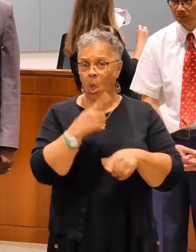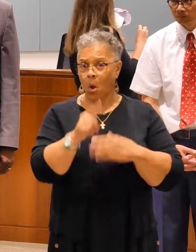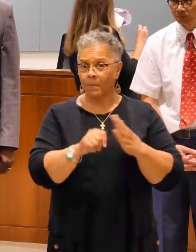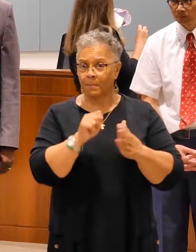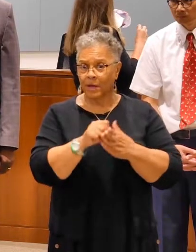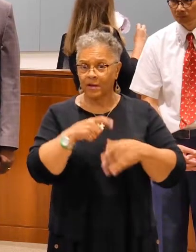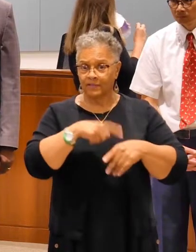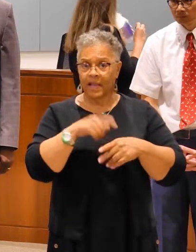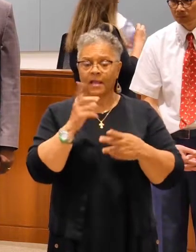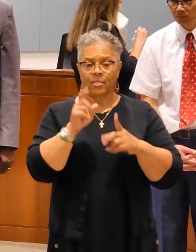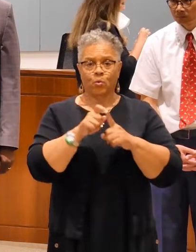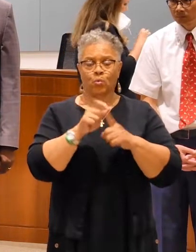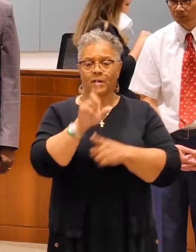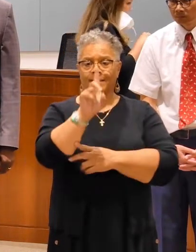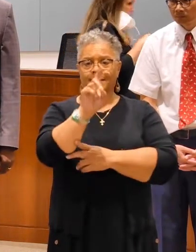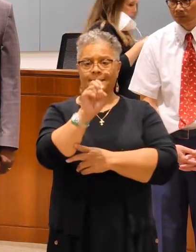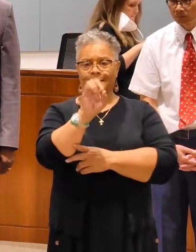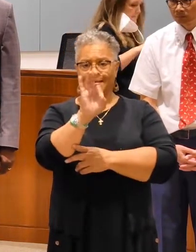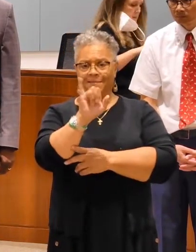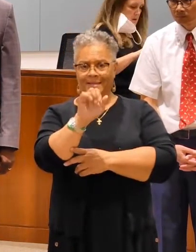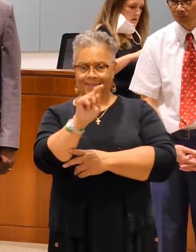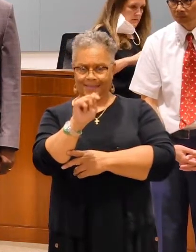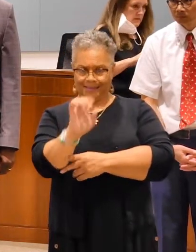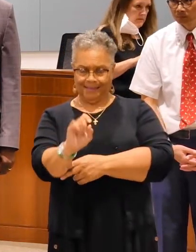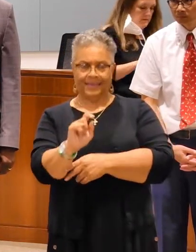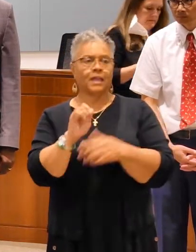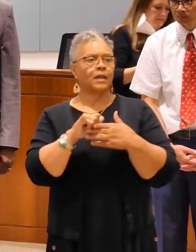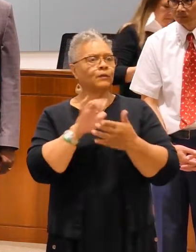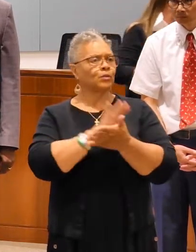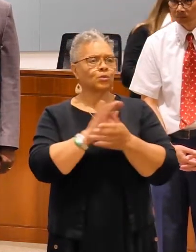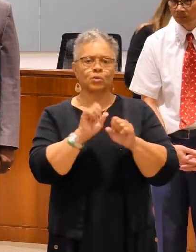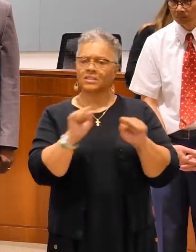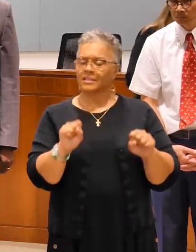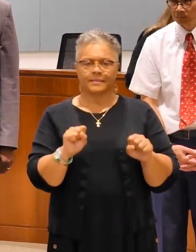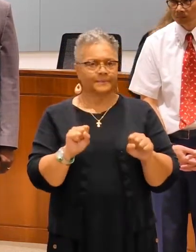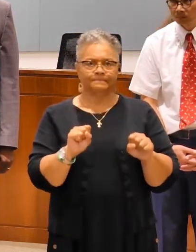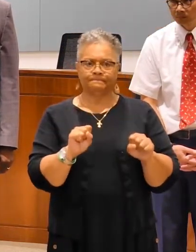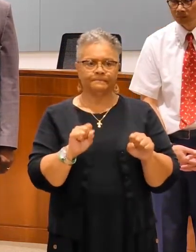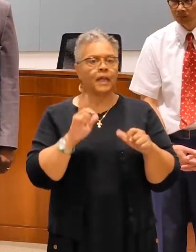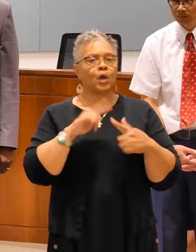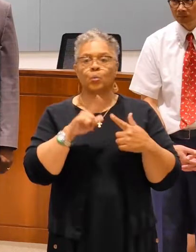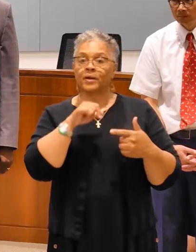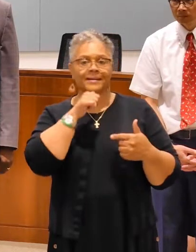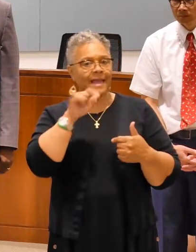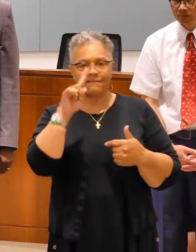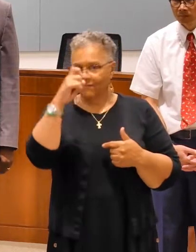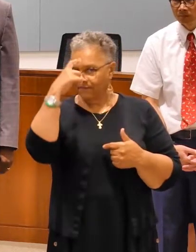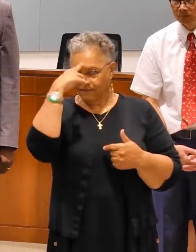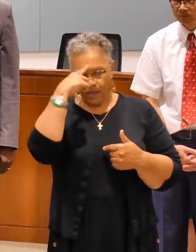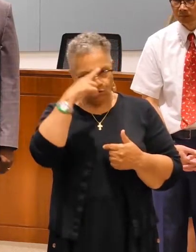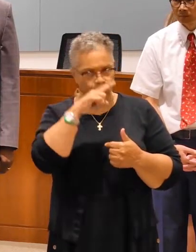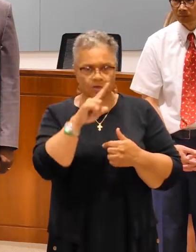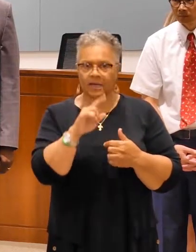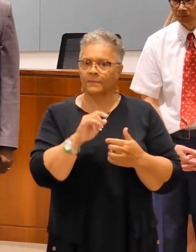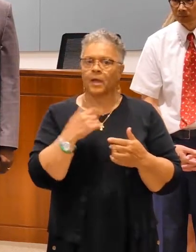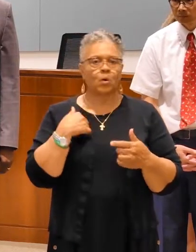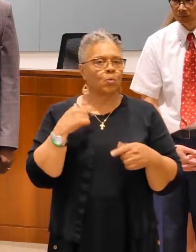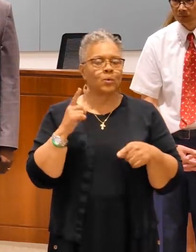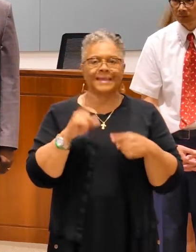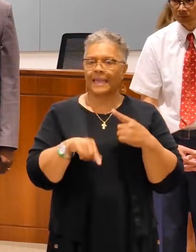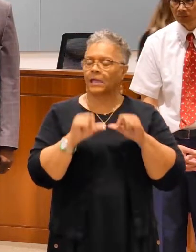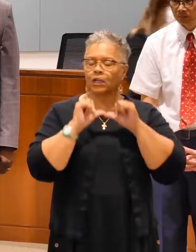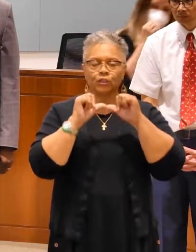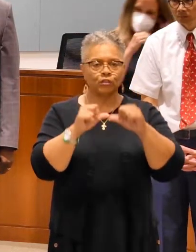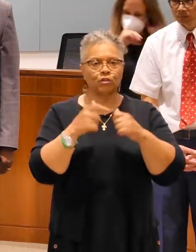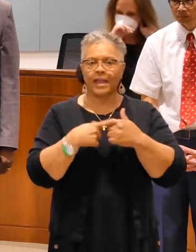word deficit with a school system is completely incongruent. We're not the federal government. We can't continue to